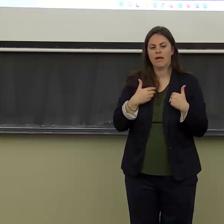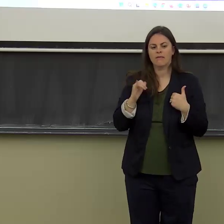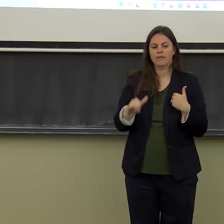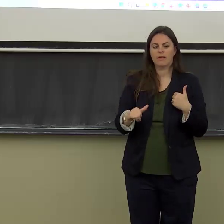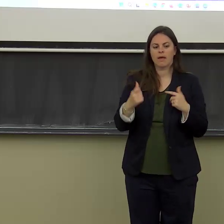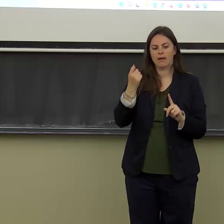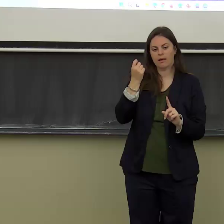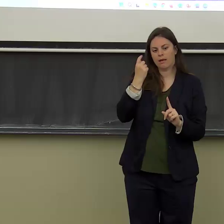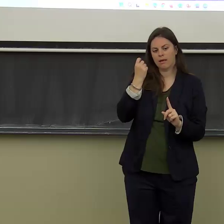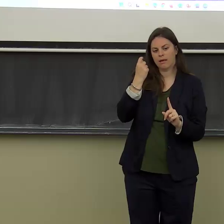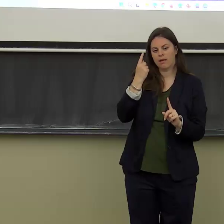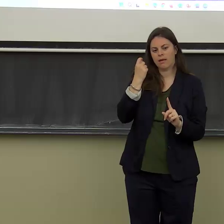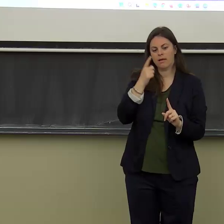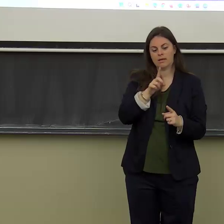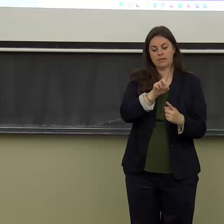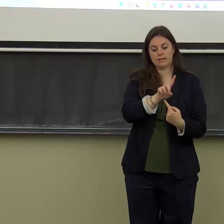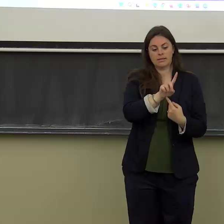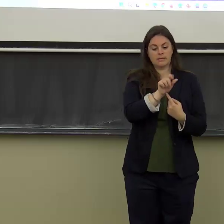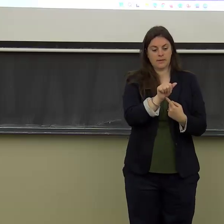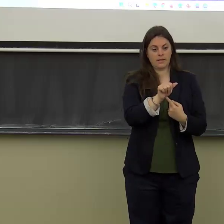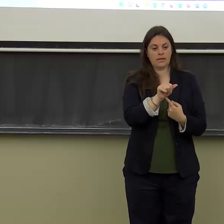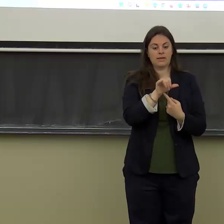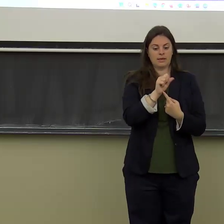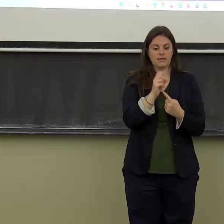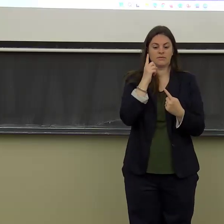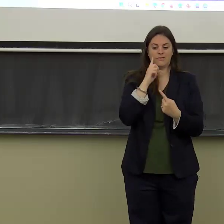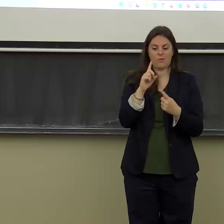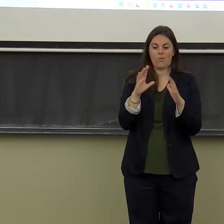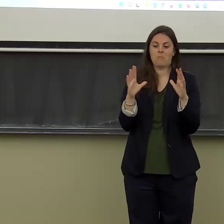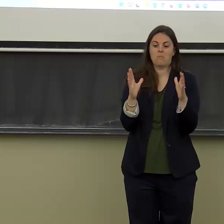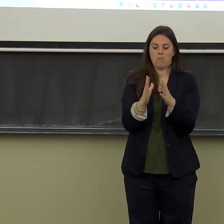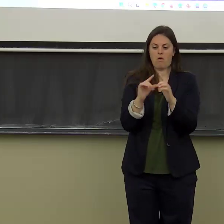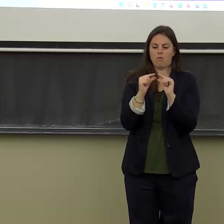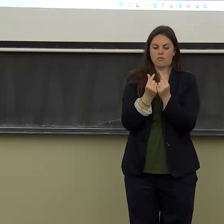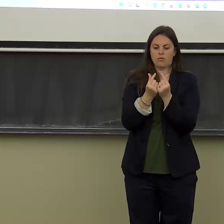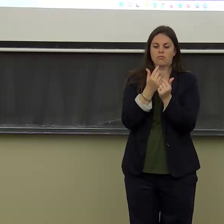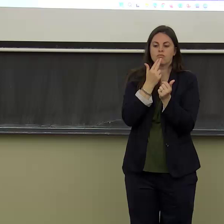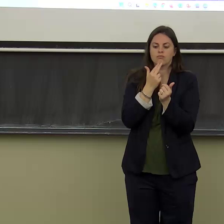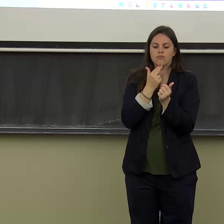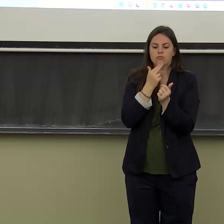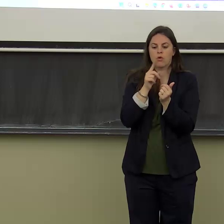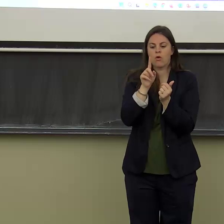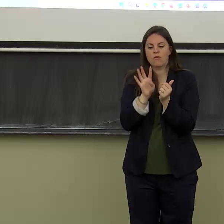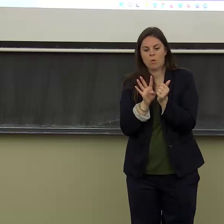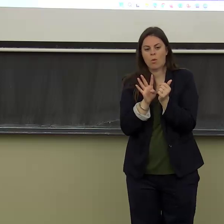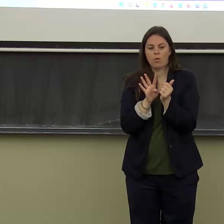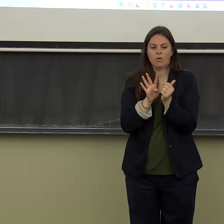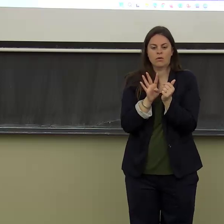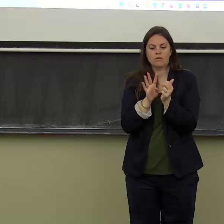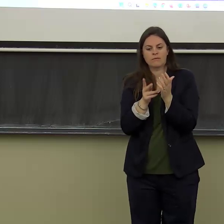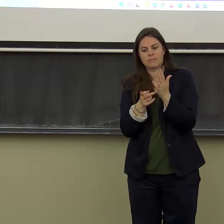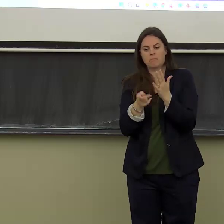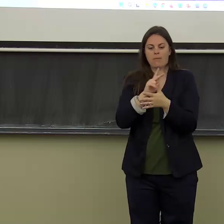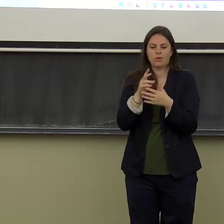that disability is for this smaller group of people, this 1/4 of the population in Canada, as we